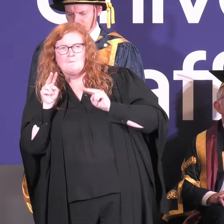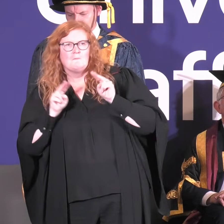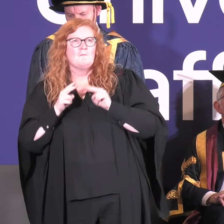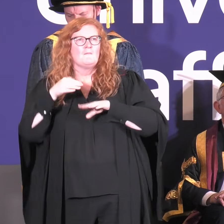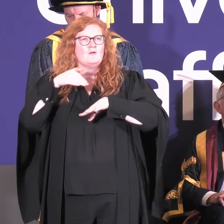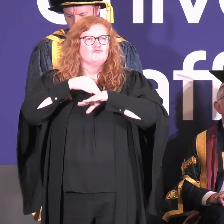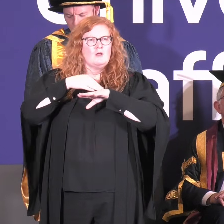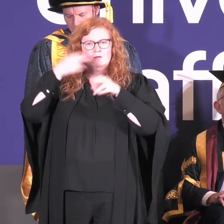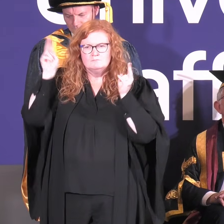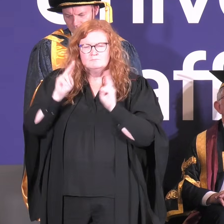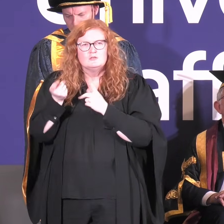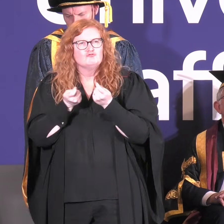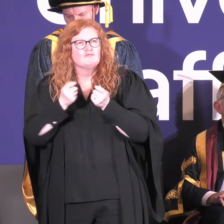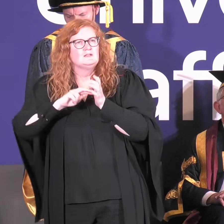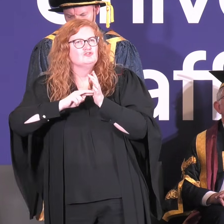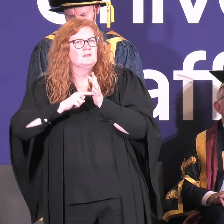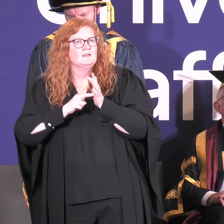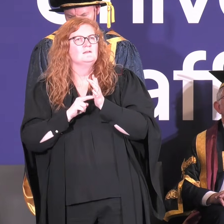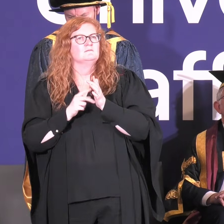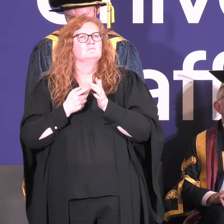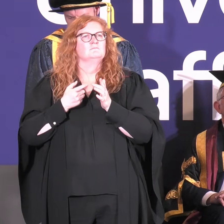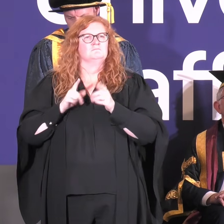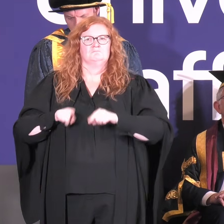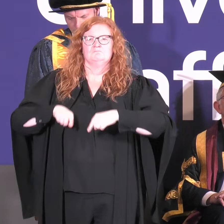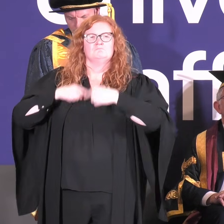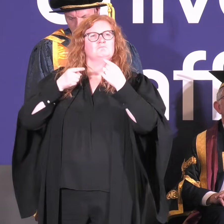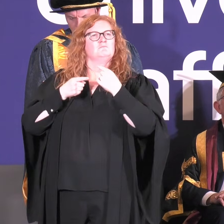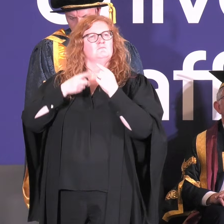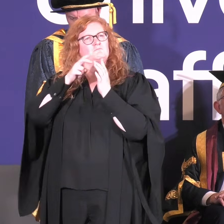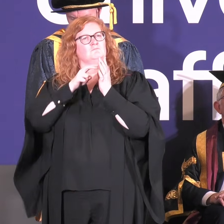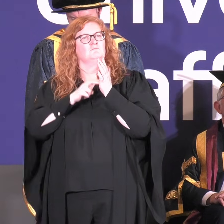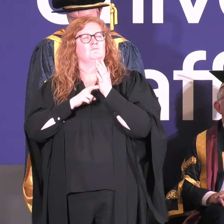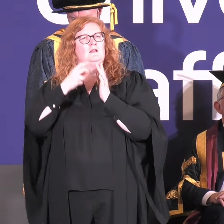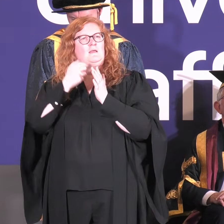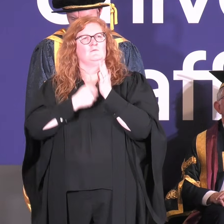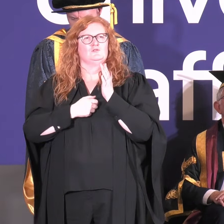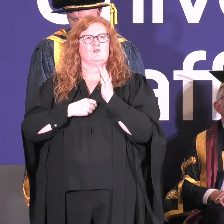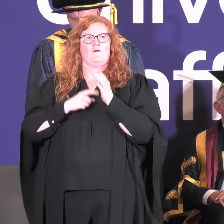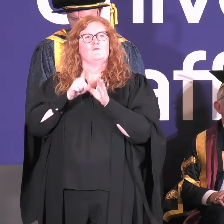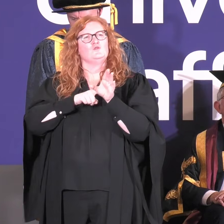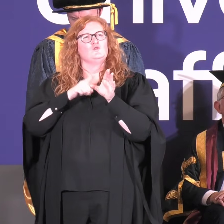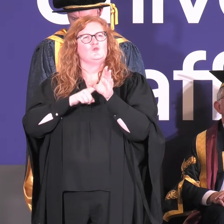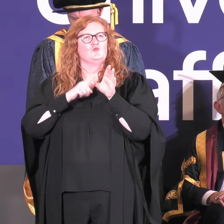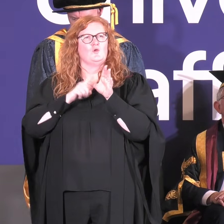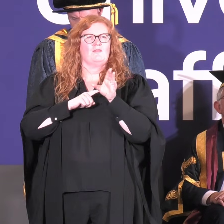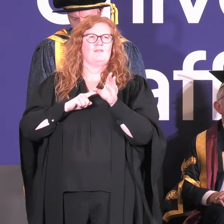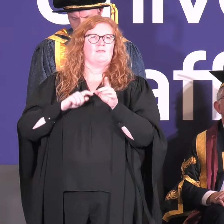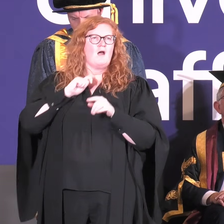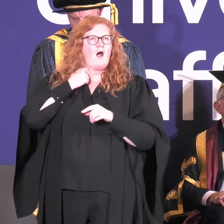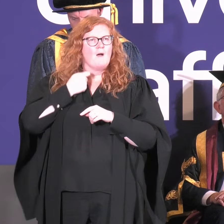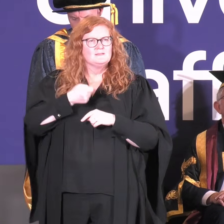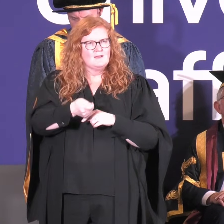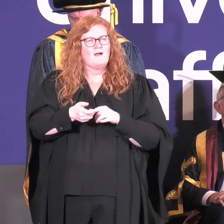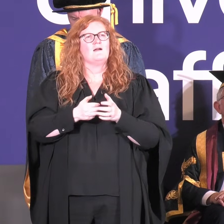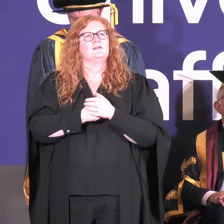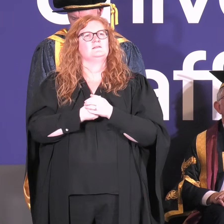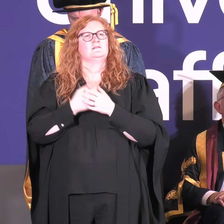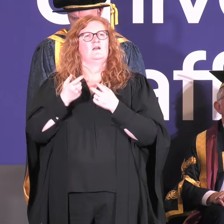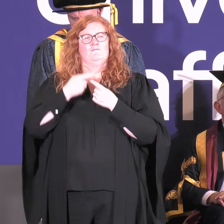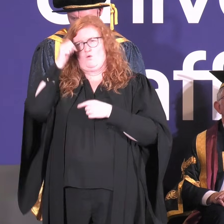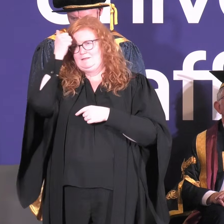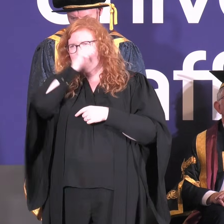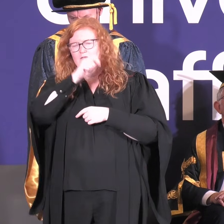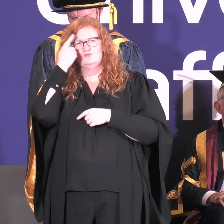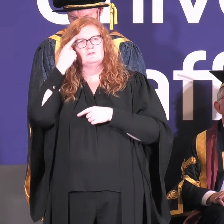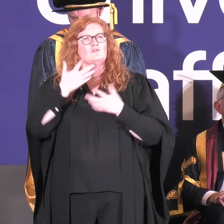reduction strategy, confronting record levels of youth homicide with compassion, intelligence, and